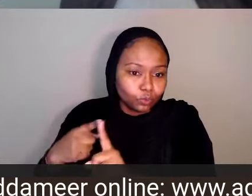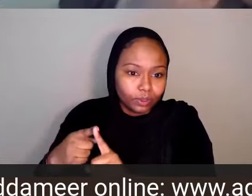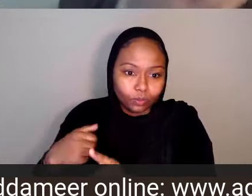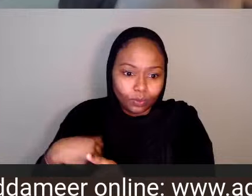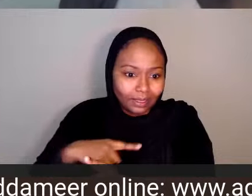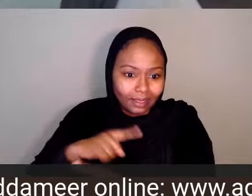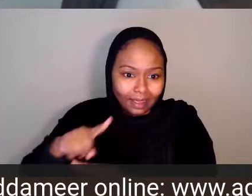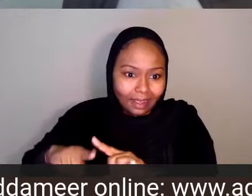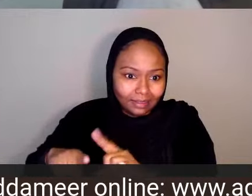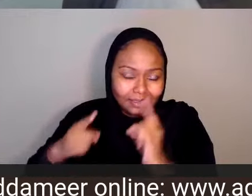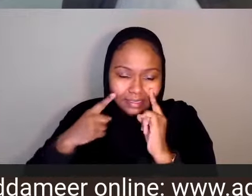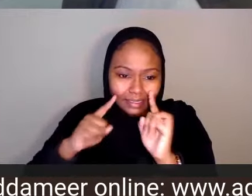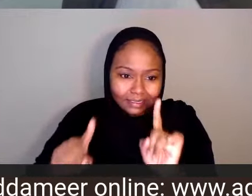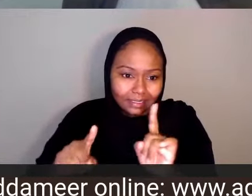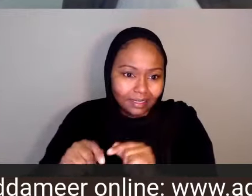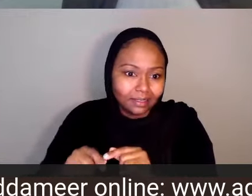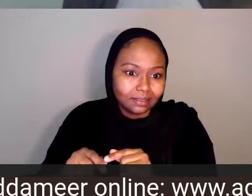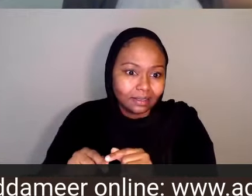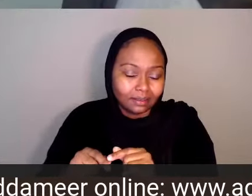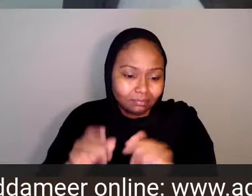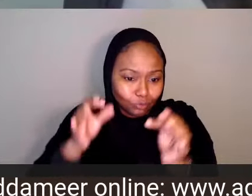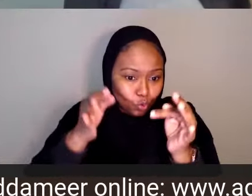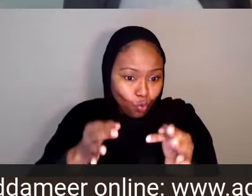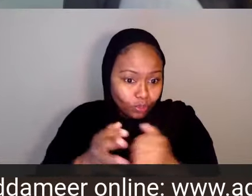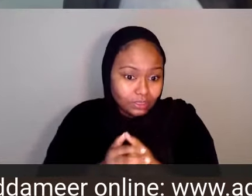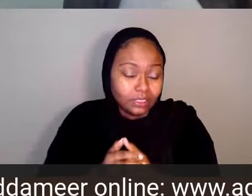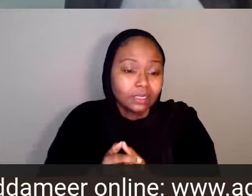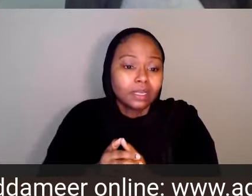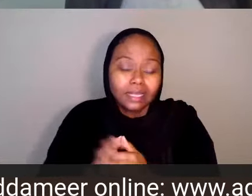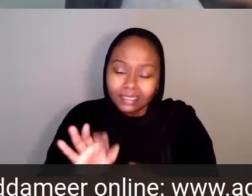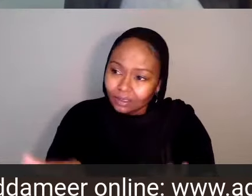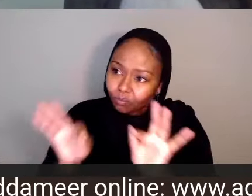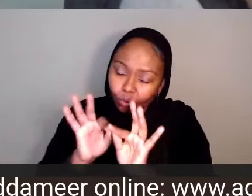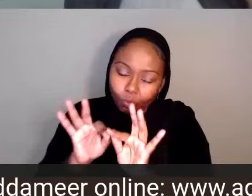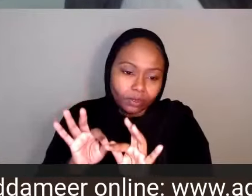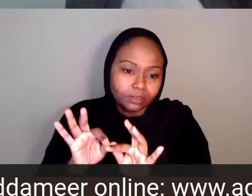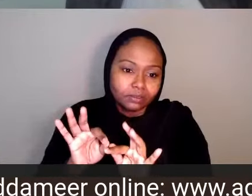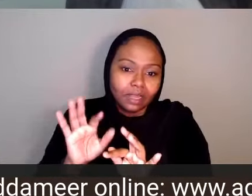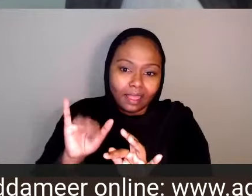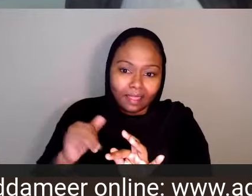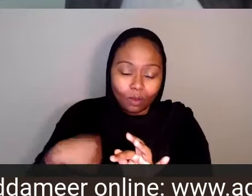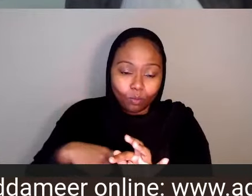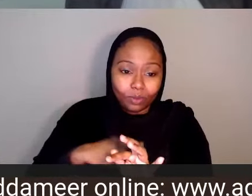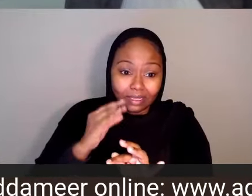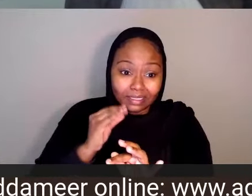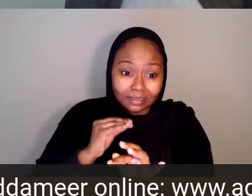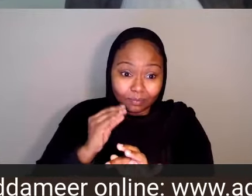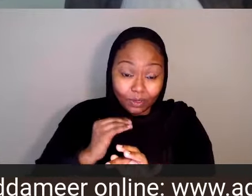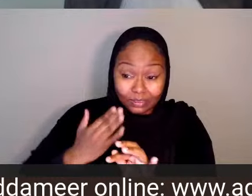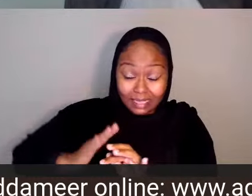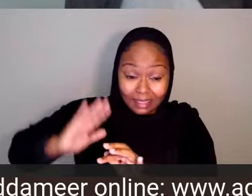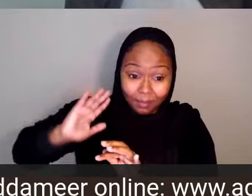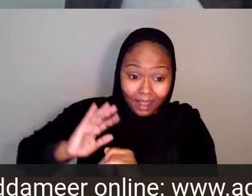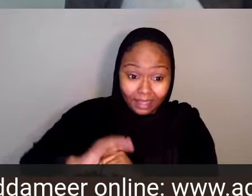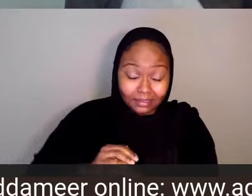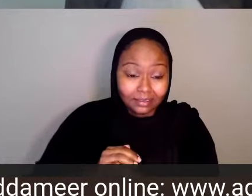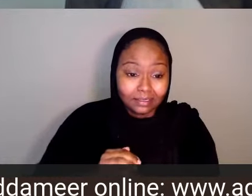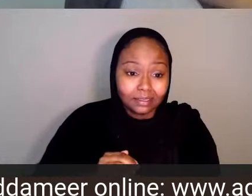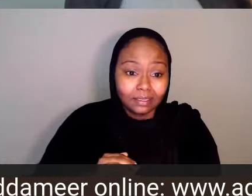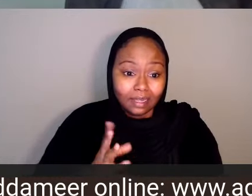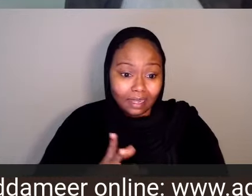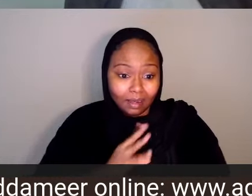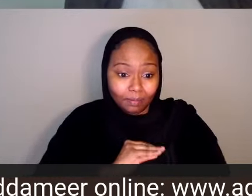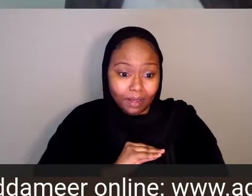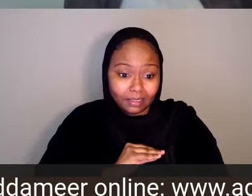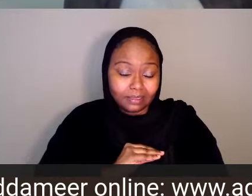the proper courts. It's very important, and we experienced that in the past in the Palestinian